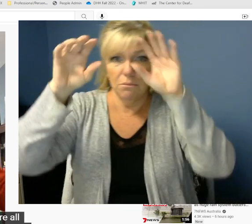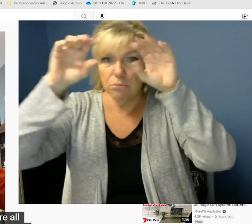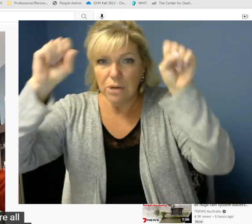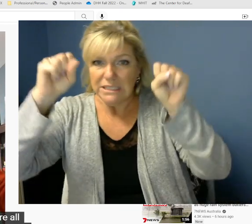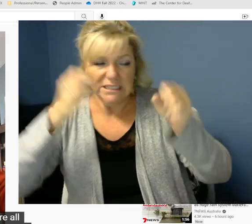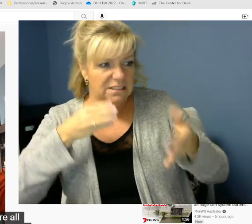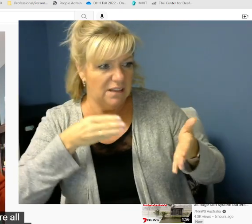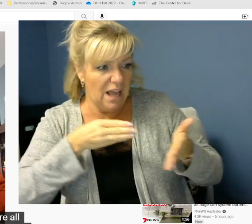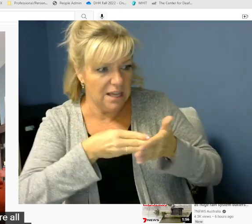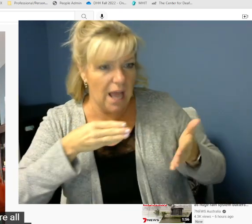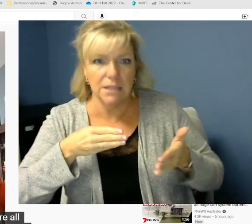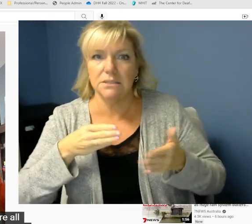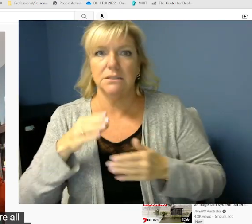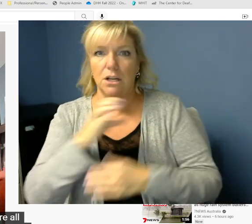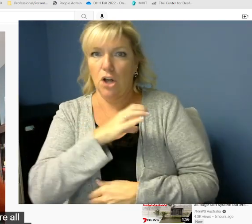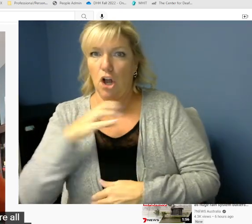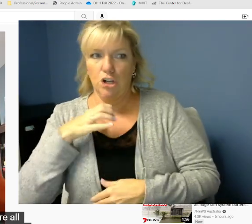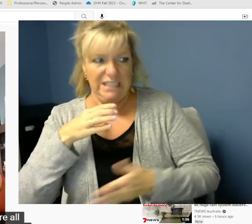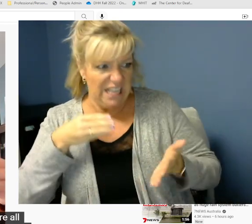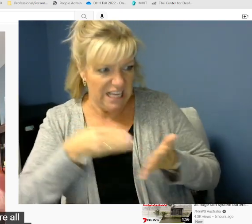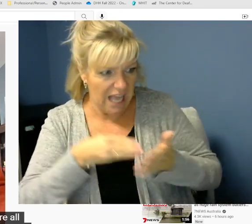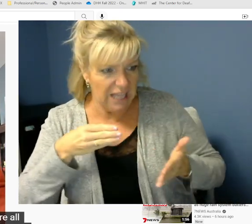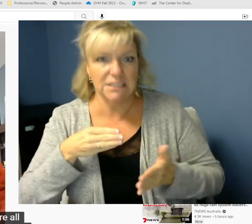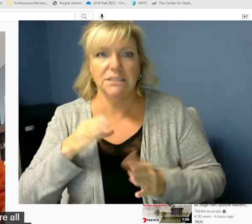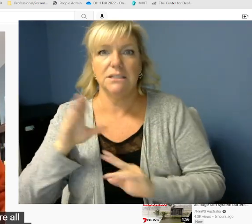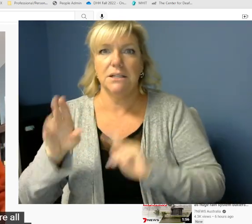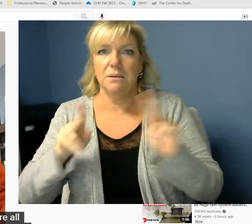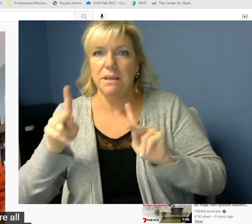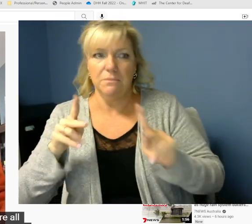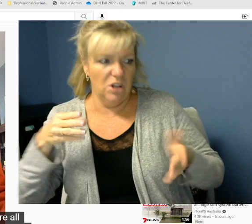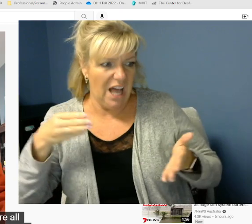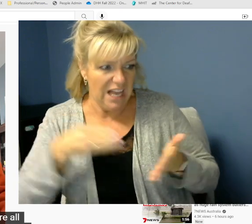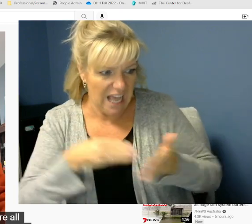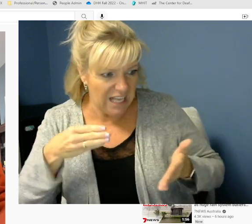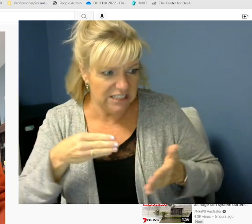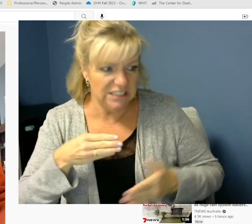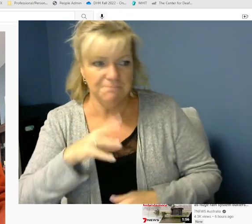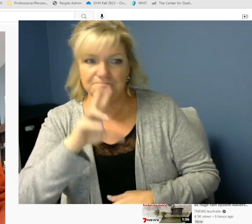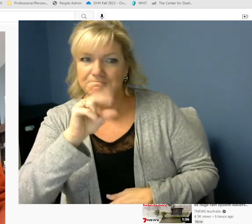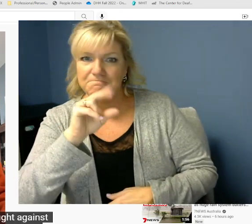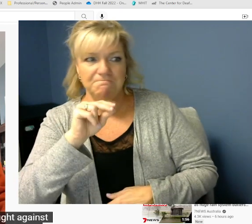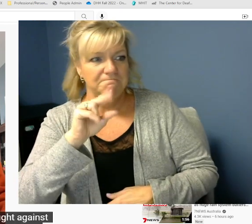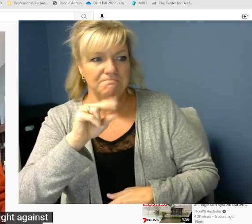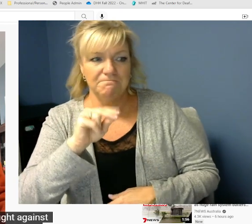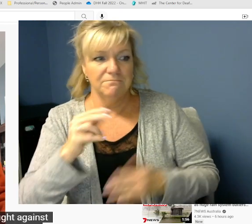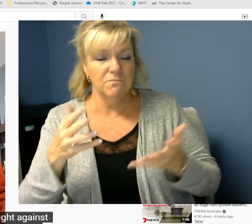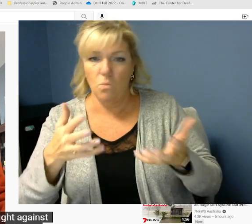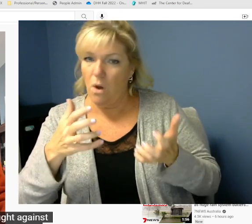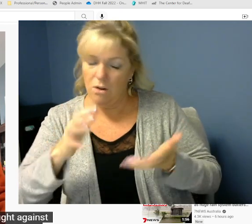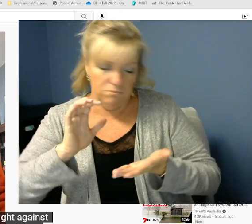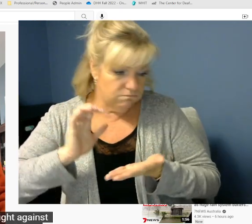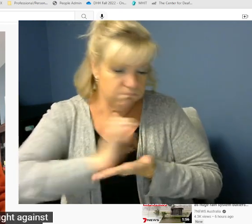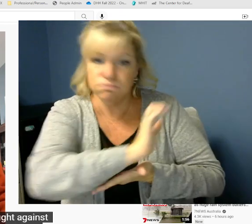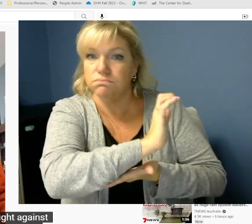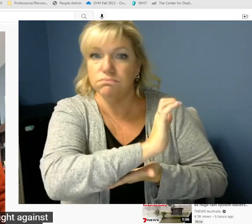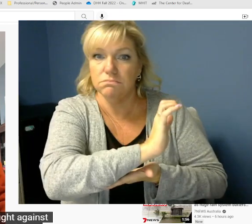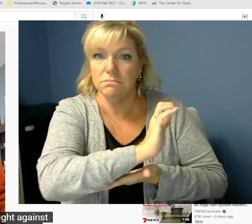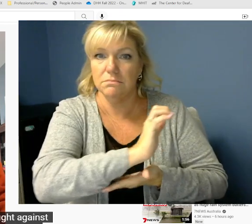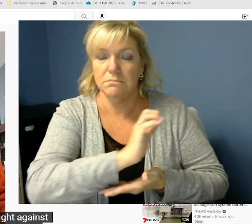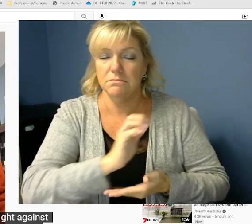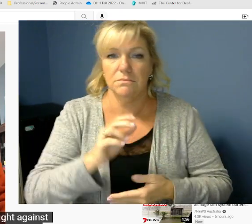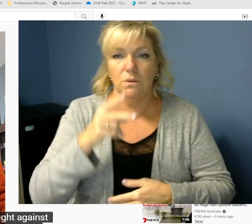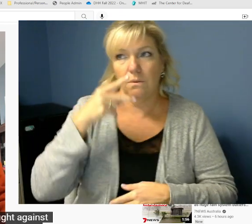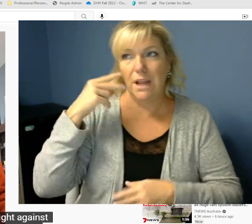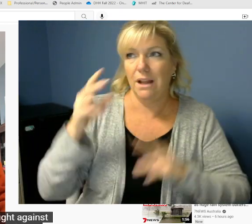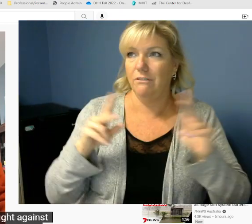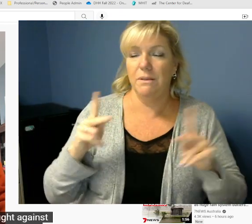and popular culture all suggesting that this is going to happen, they just don't have the means